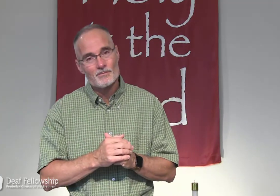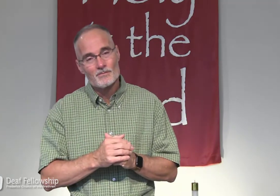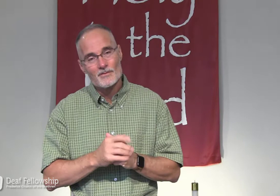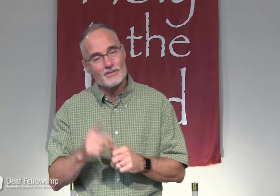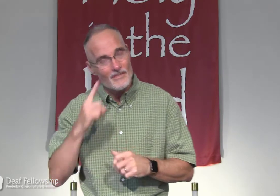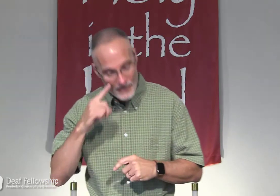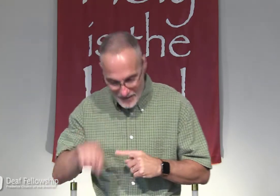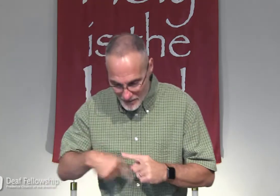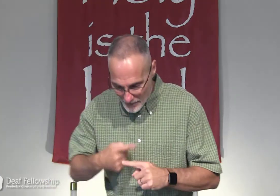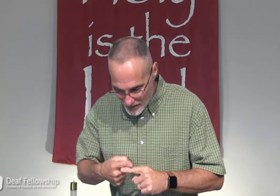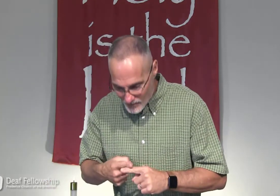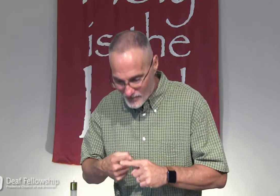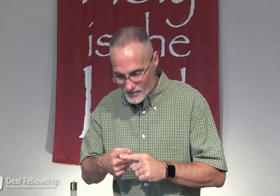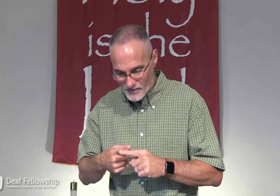You have to pay attention.